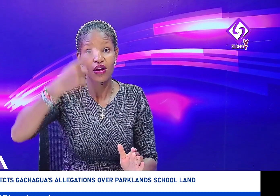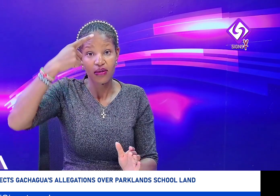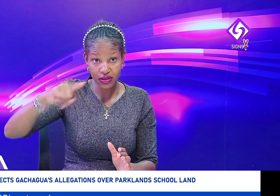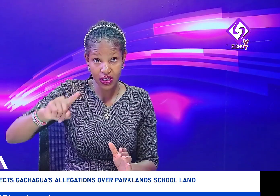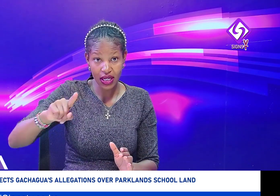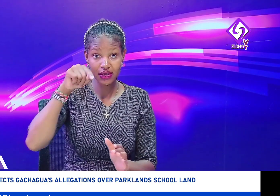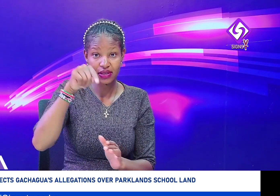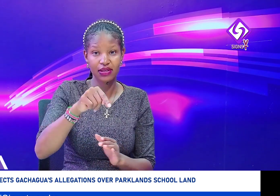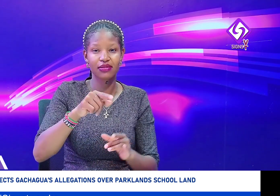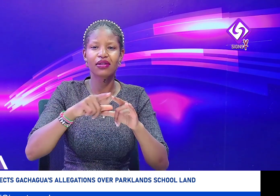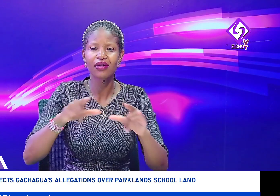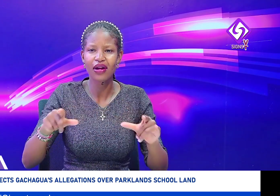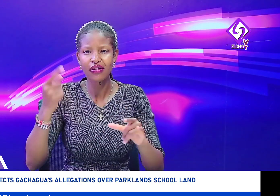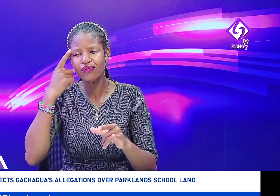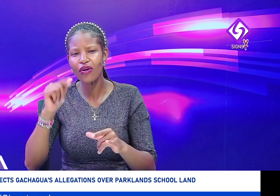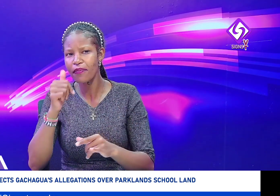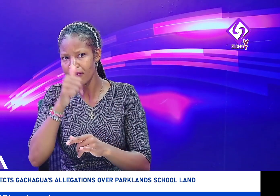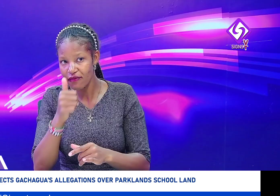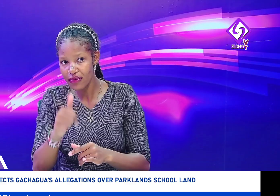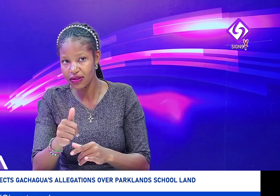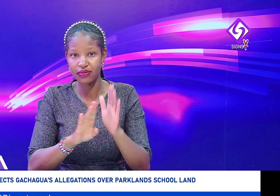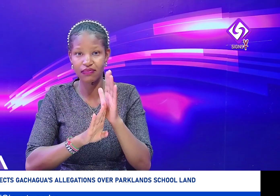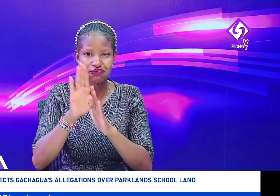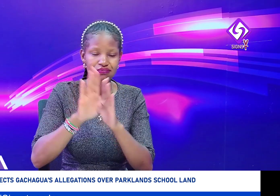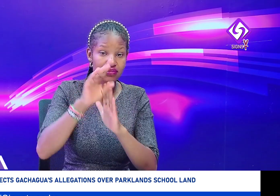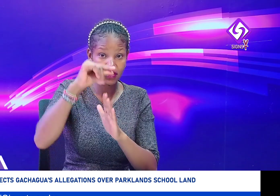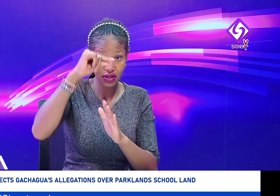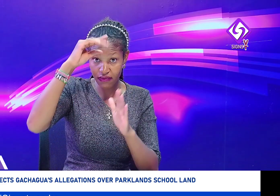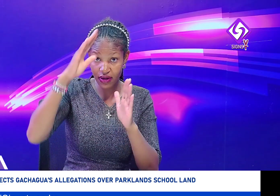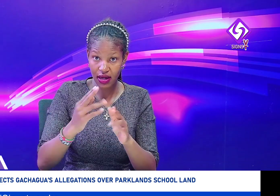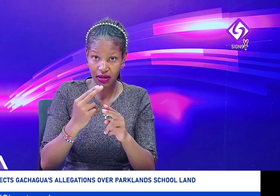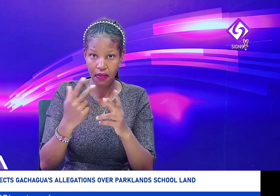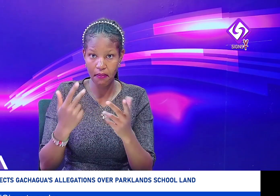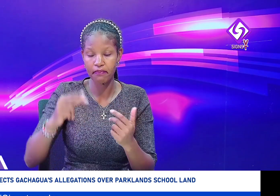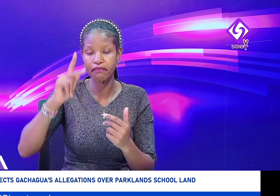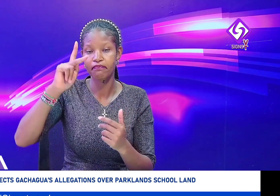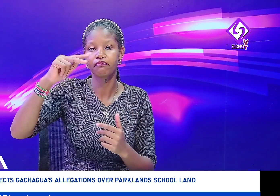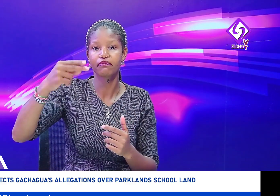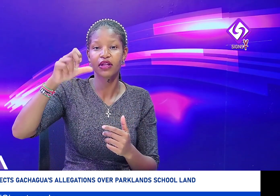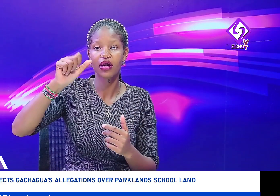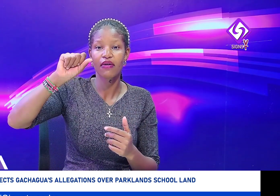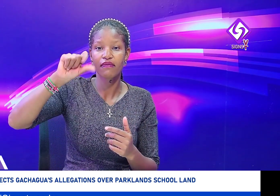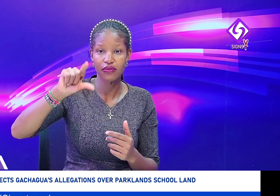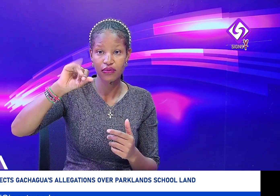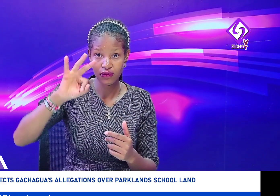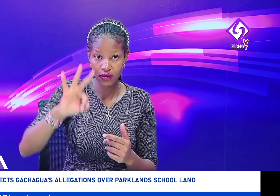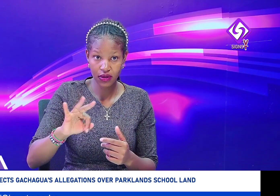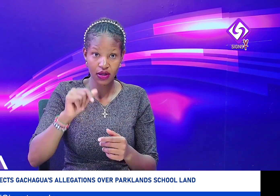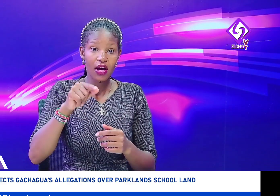The controversy stems from a recent media interview in which Gachagua accused the governor of benefiting